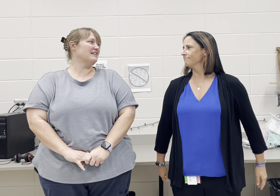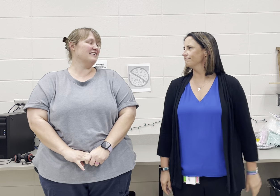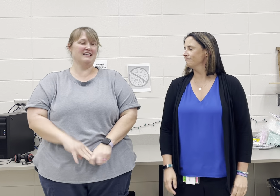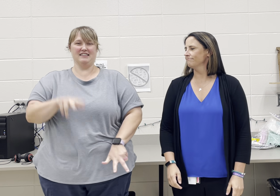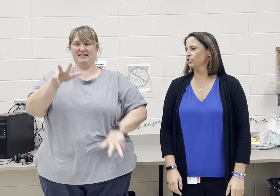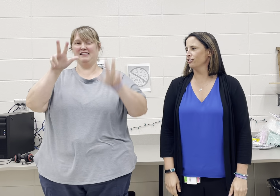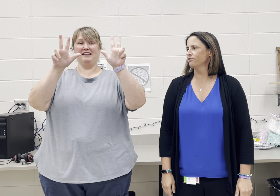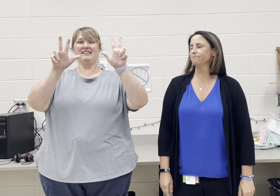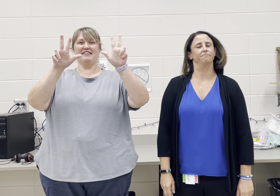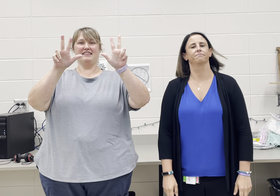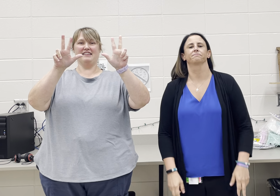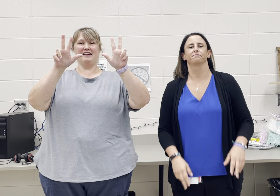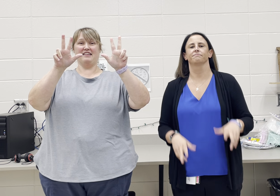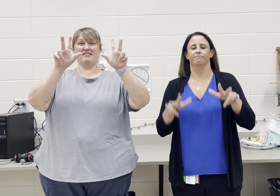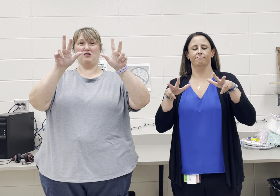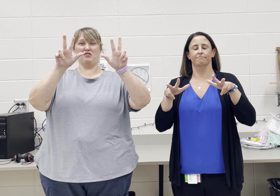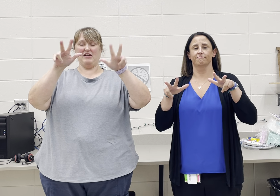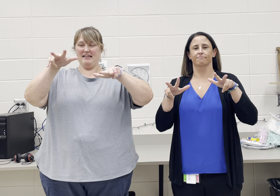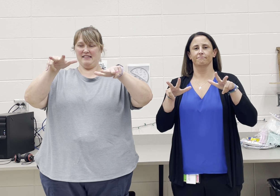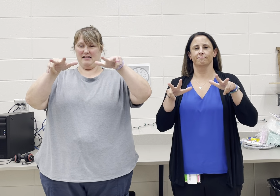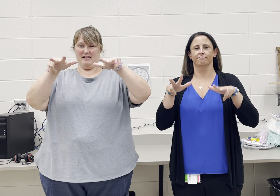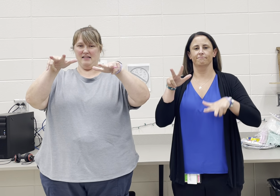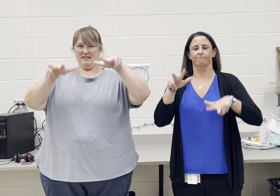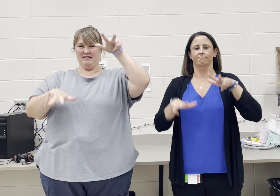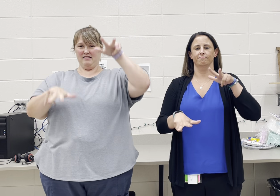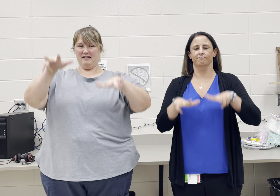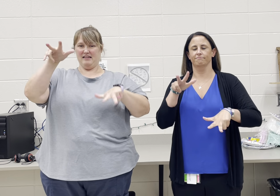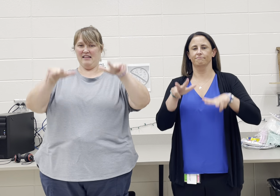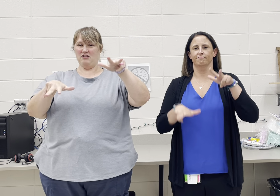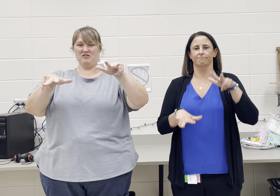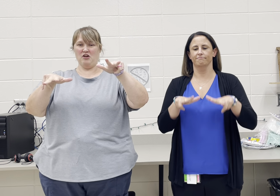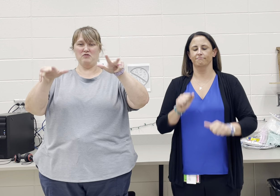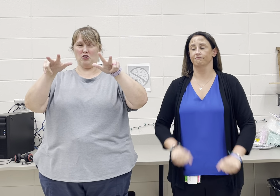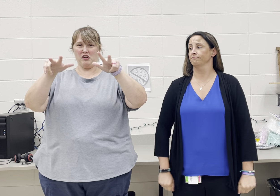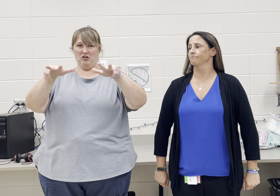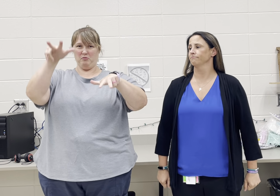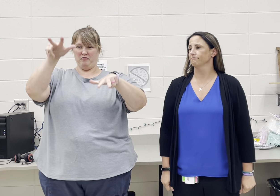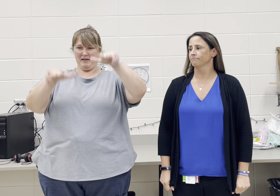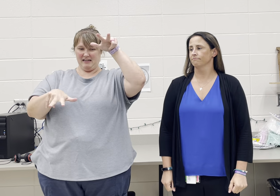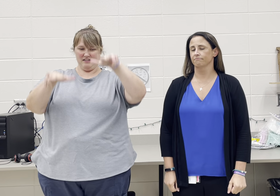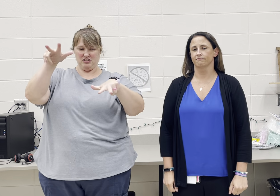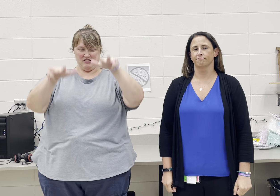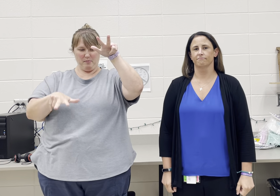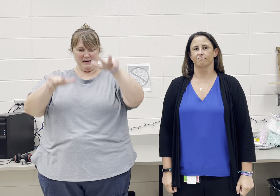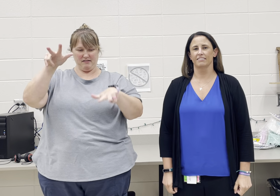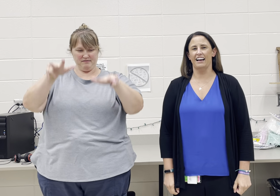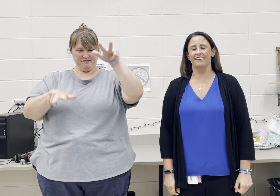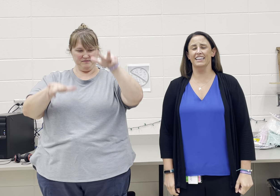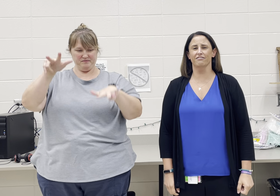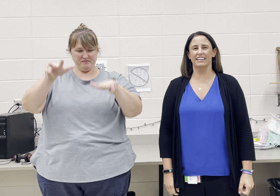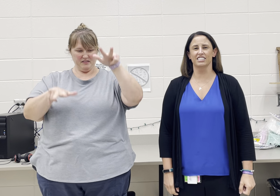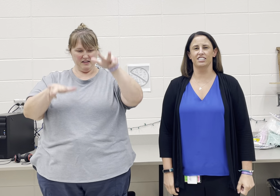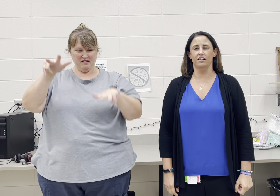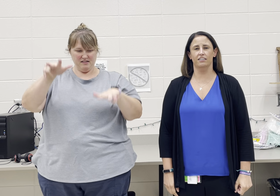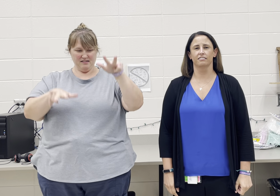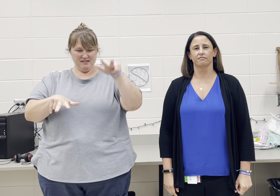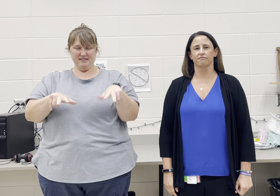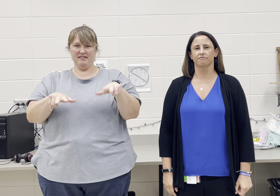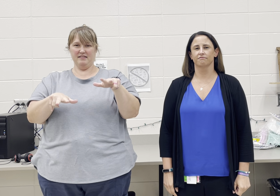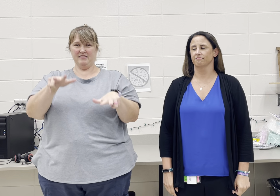Awkward. Turtle. So 3s. And there's no circular movement. It is just up and down. I think of like a duck. Like